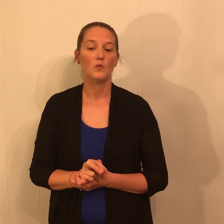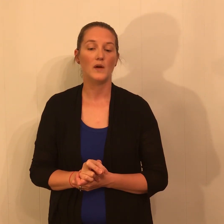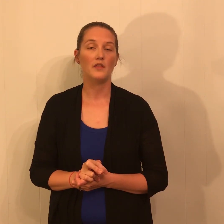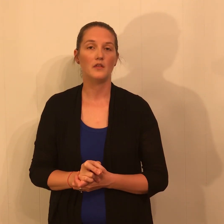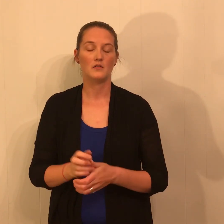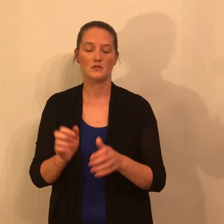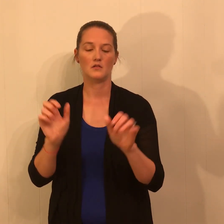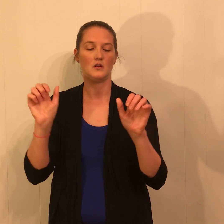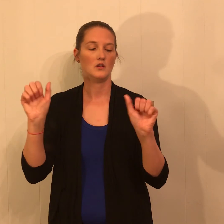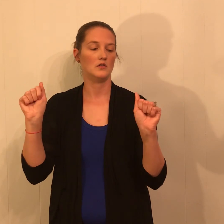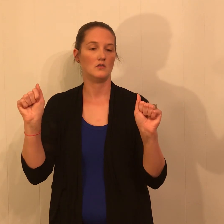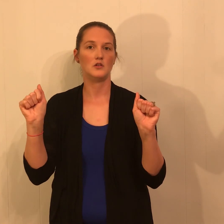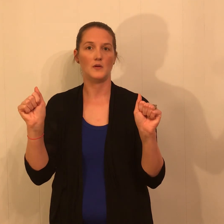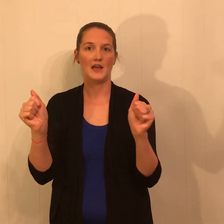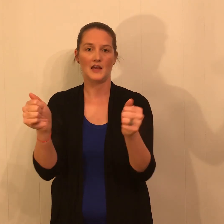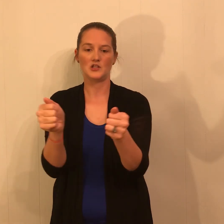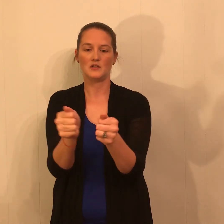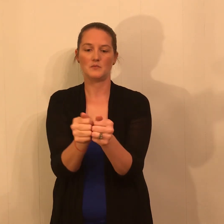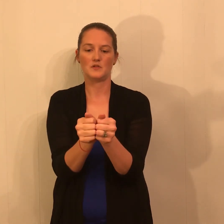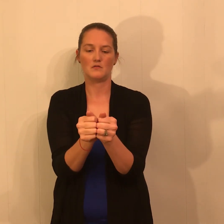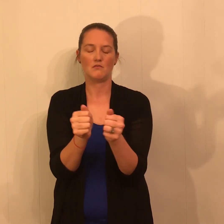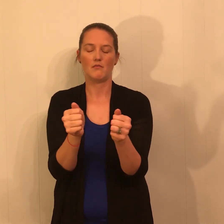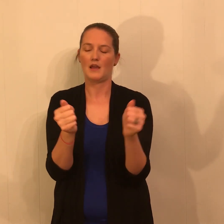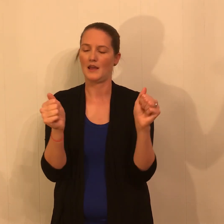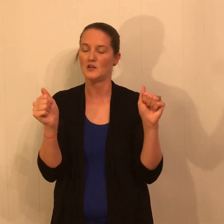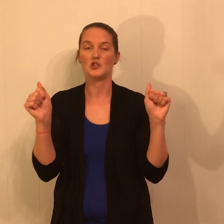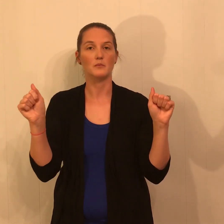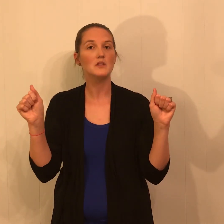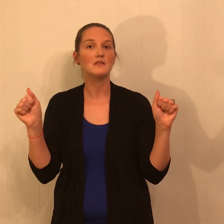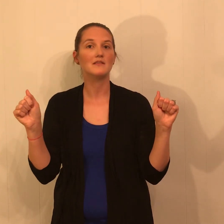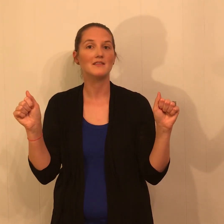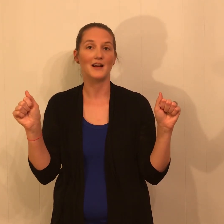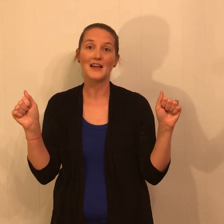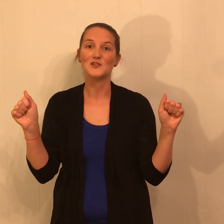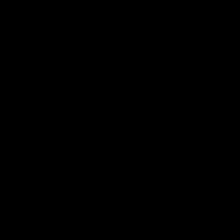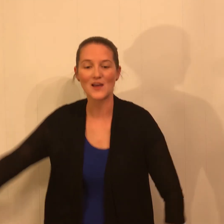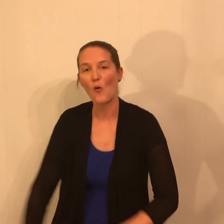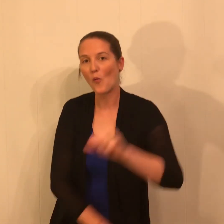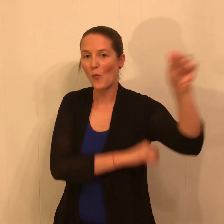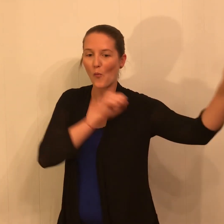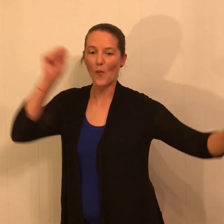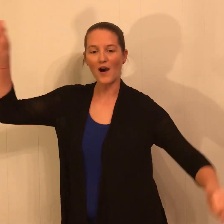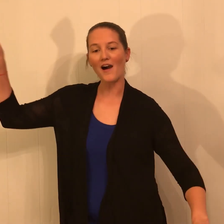With 2 A handships. They're handships. Oh, because